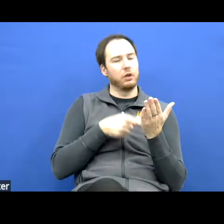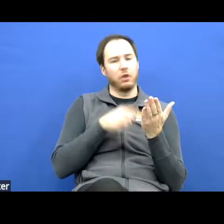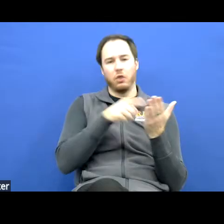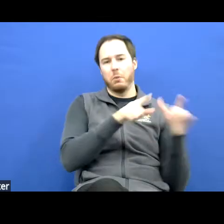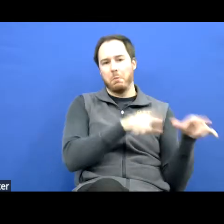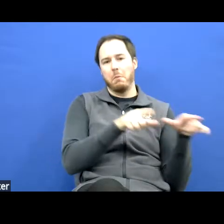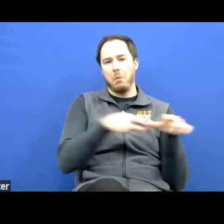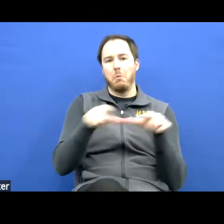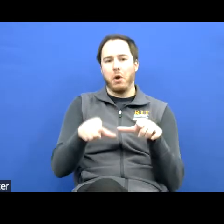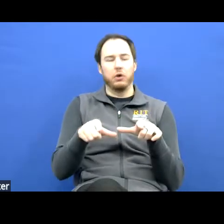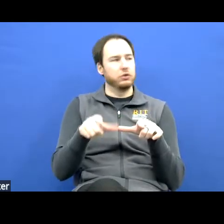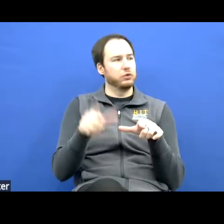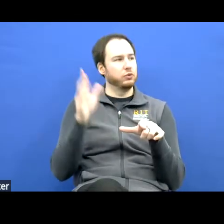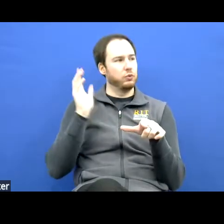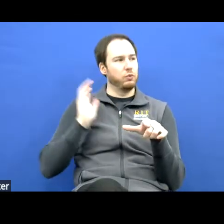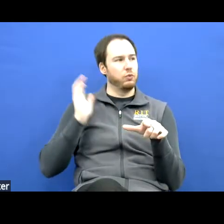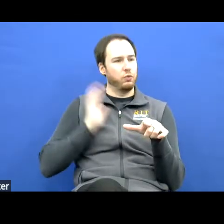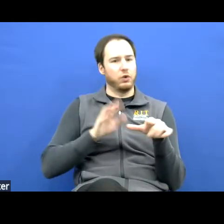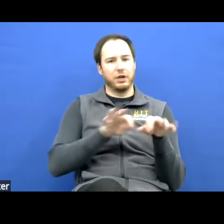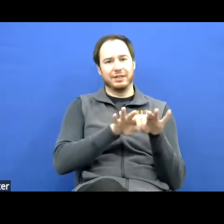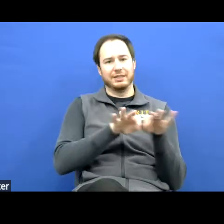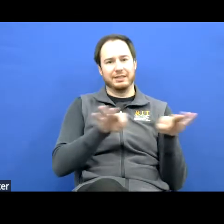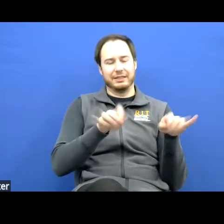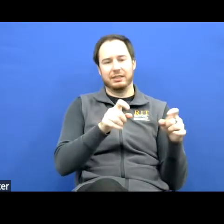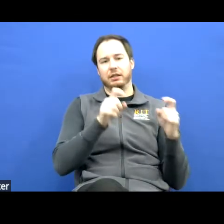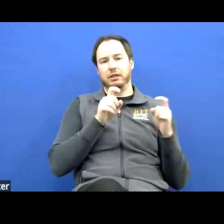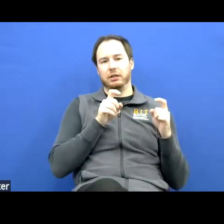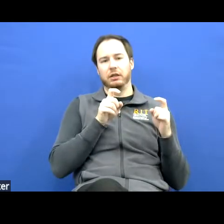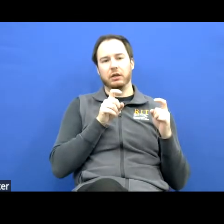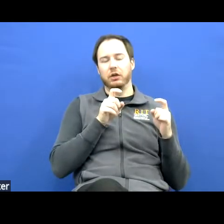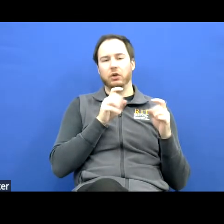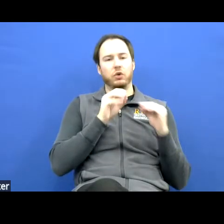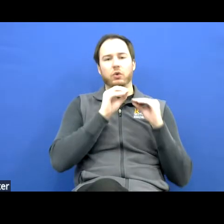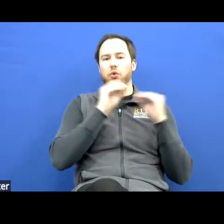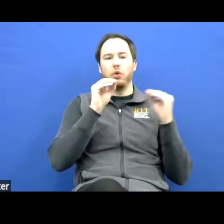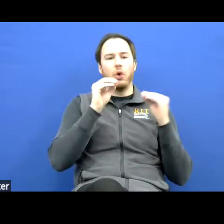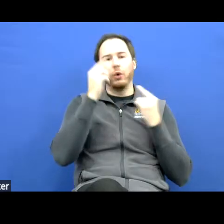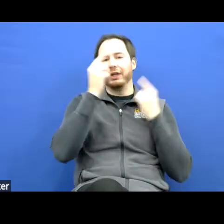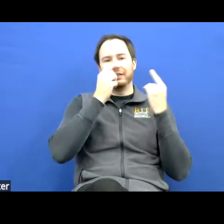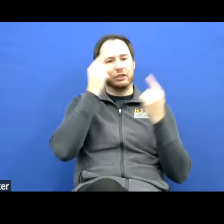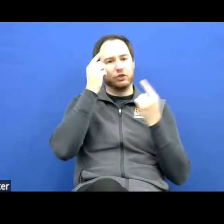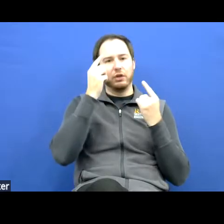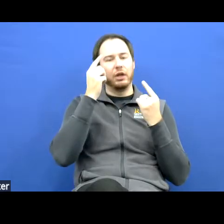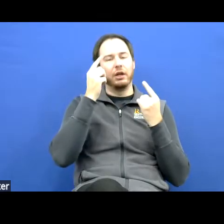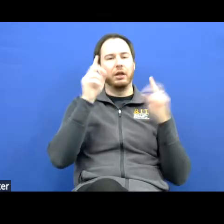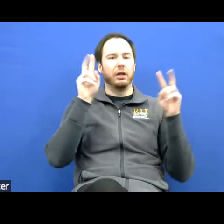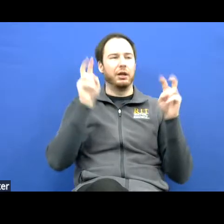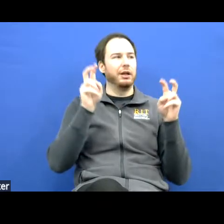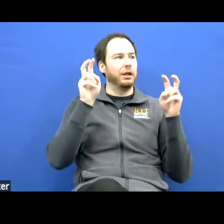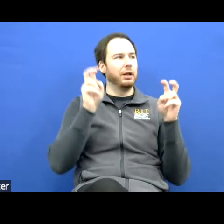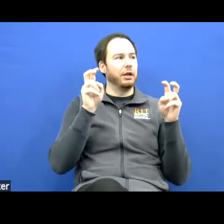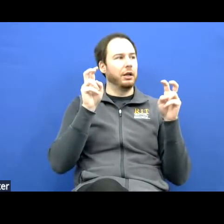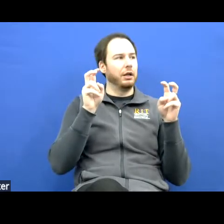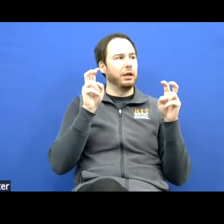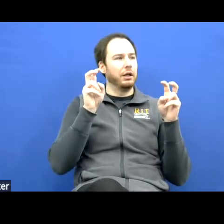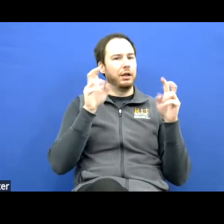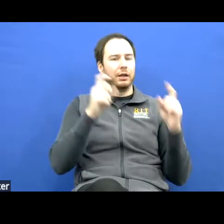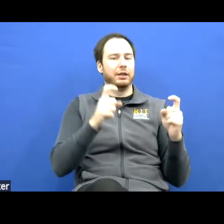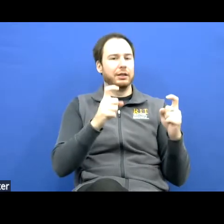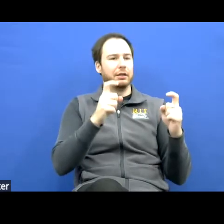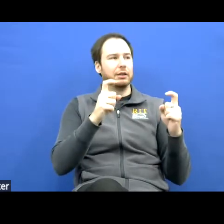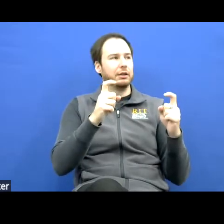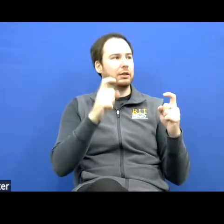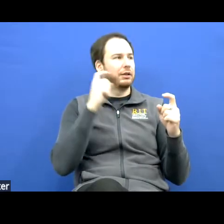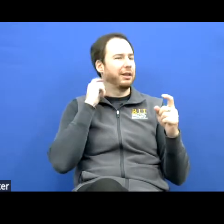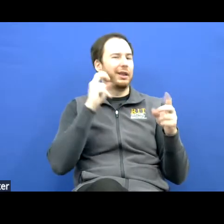parcels were deeded to the town with no consideration. They were, in essence, Dedicated as,